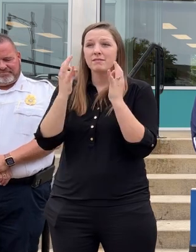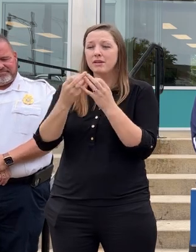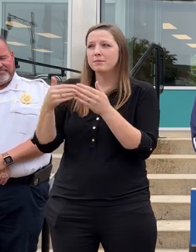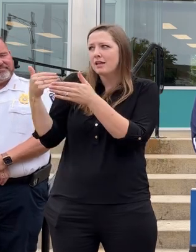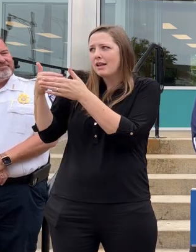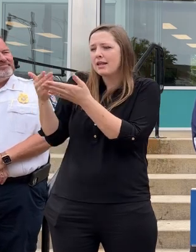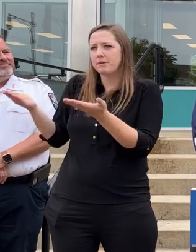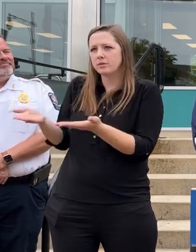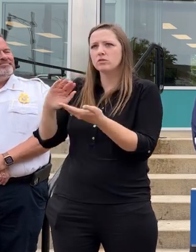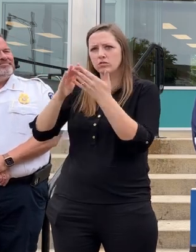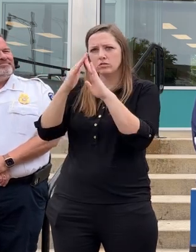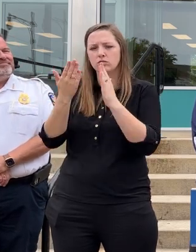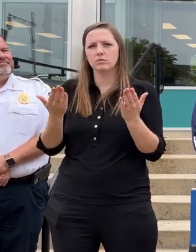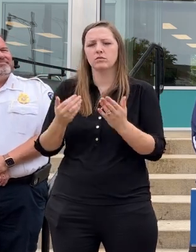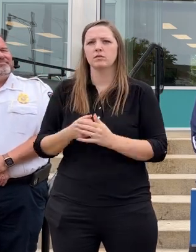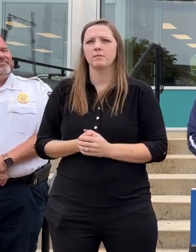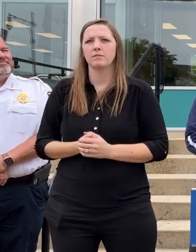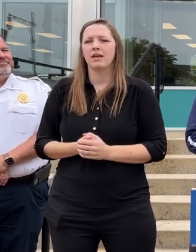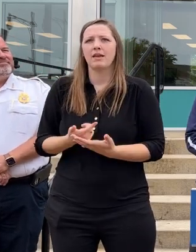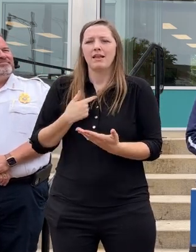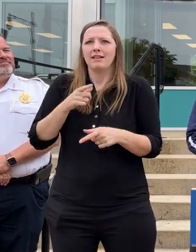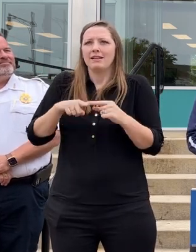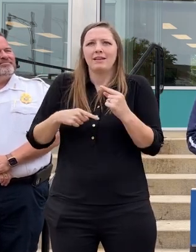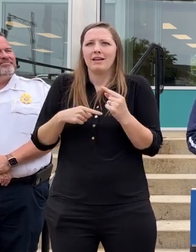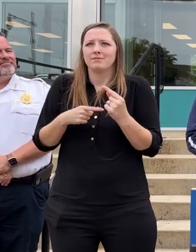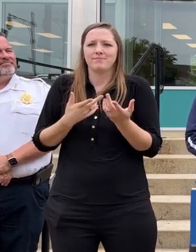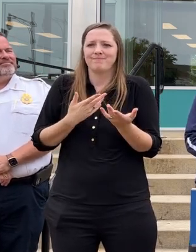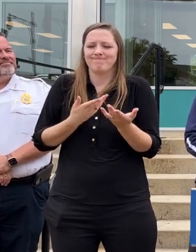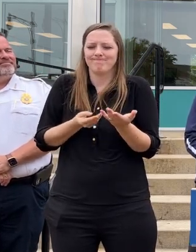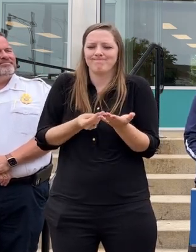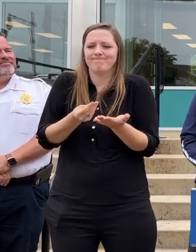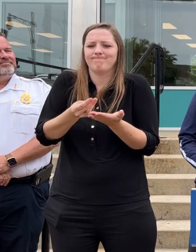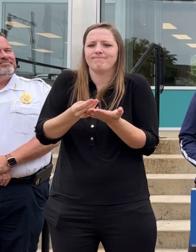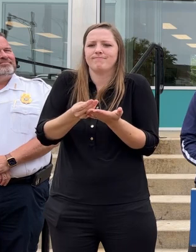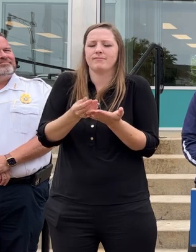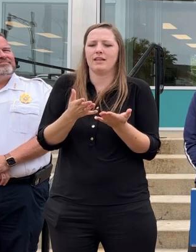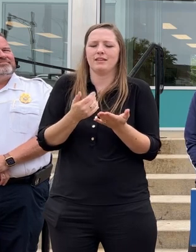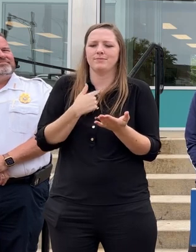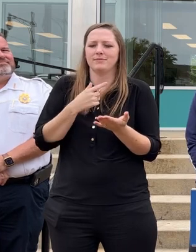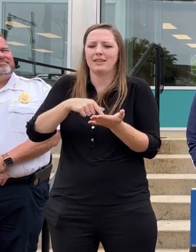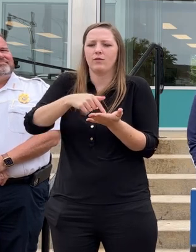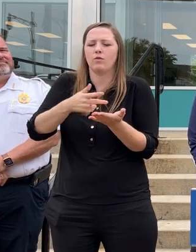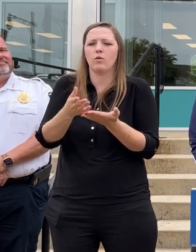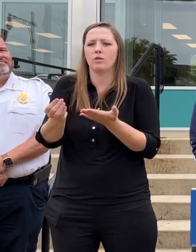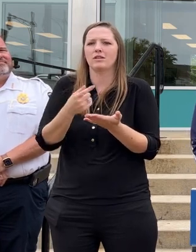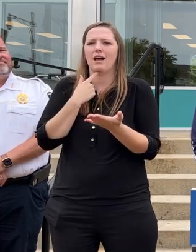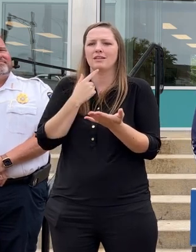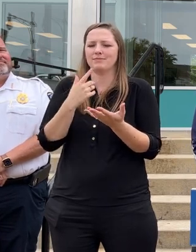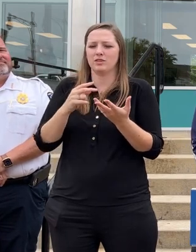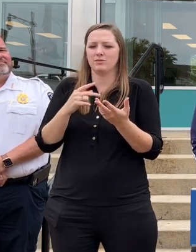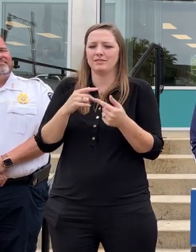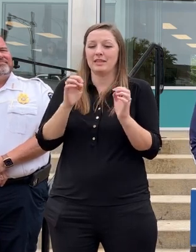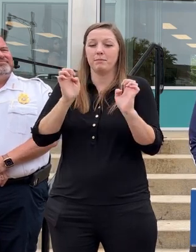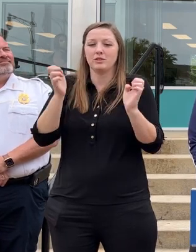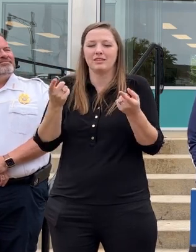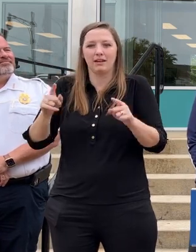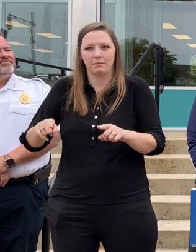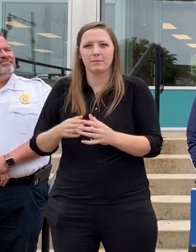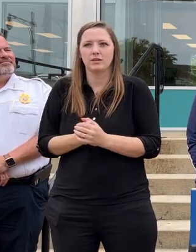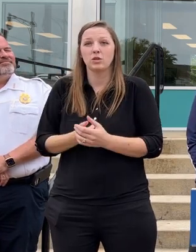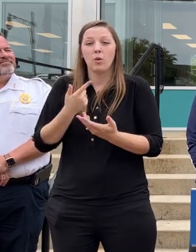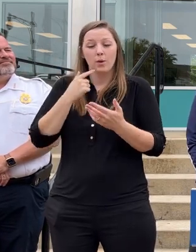community, is that they cannot afford any kind of a disruption. And so when it's time to be prepared, it's